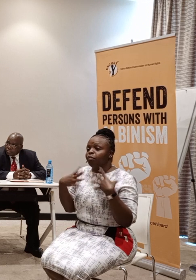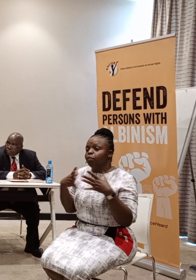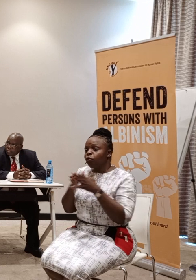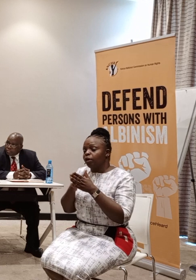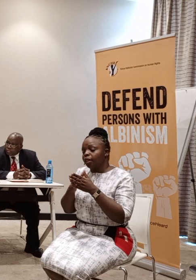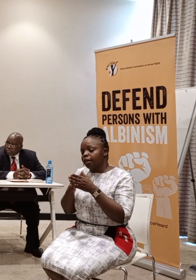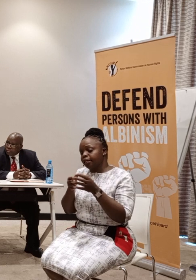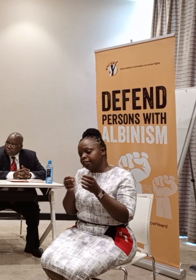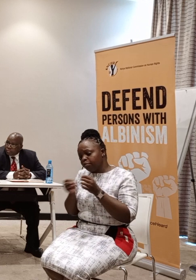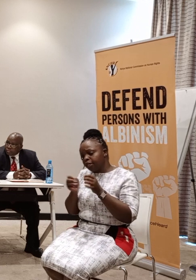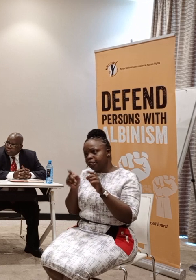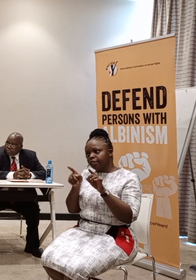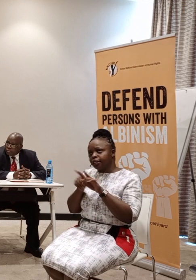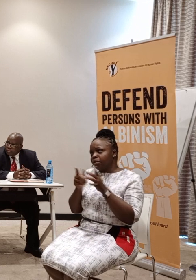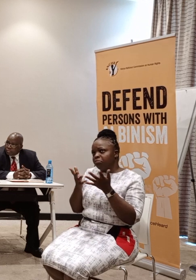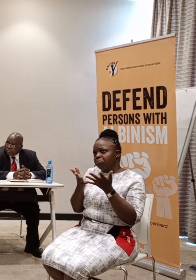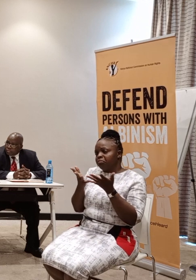disabilities the way,